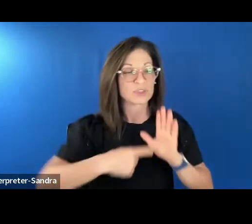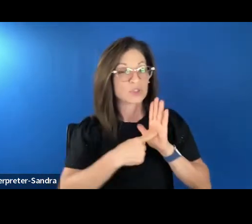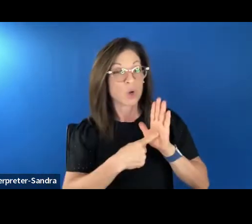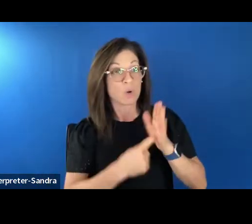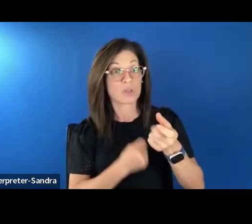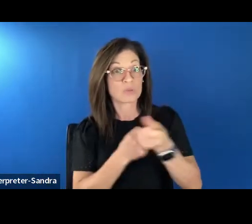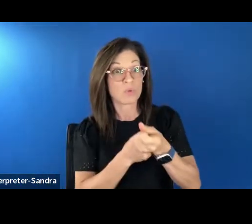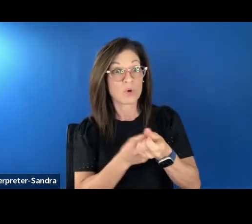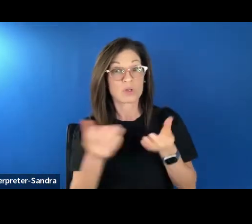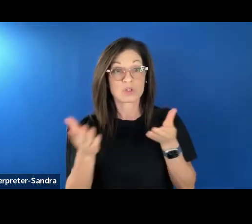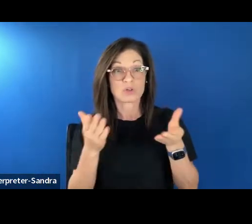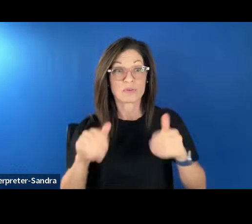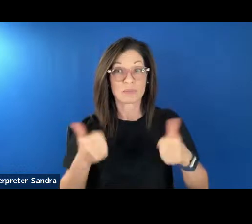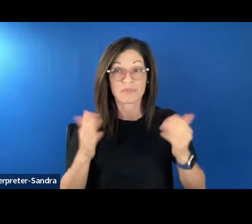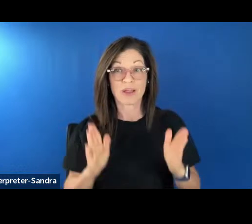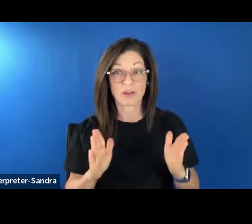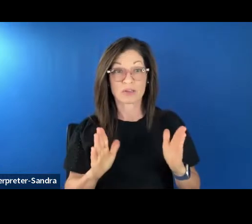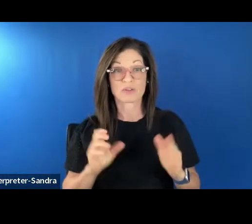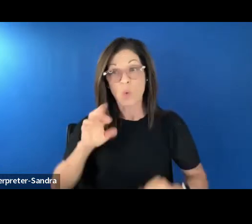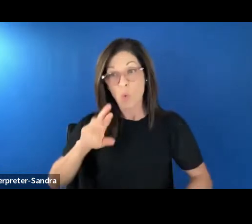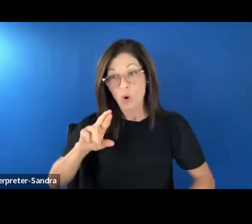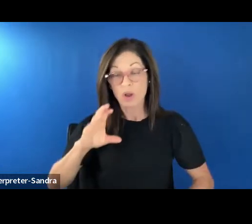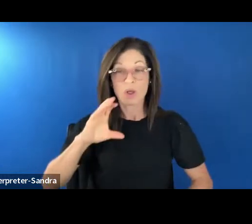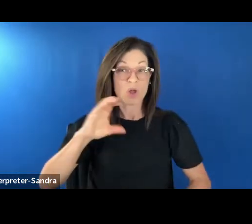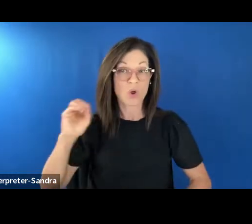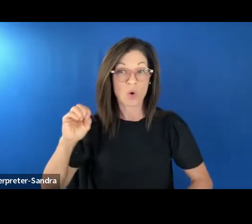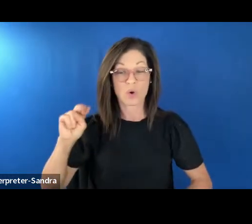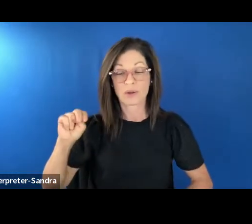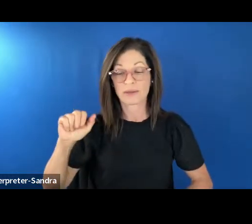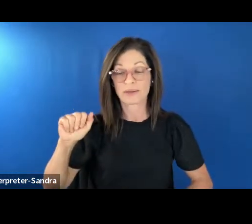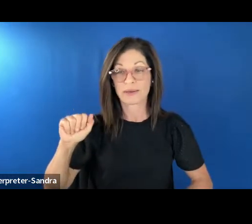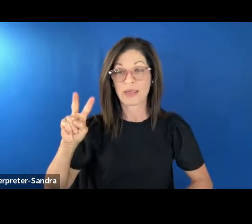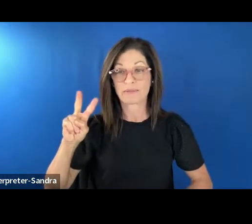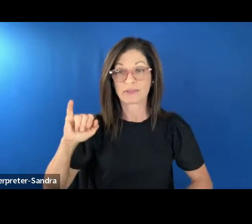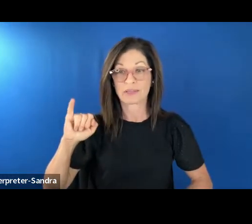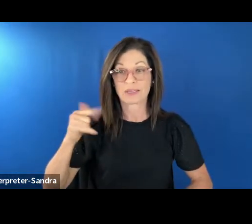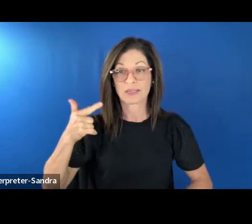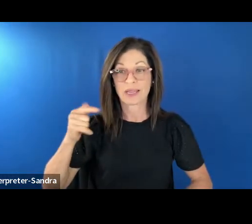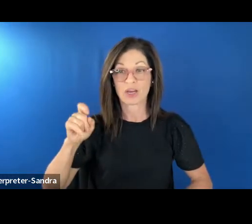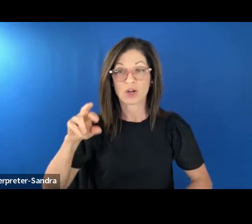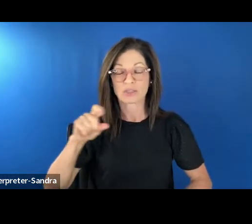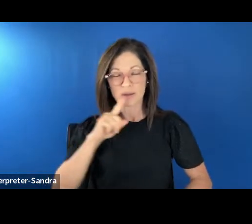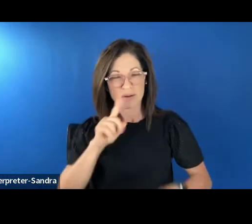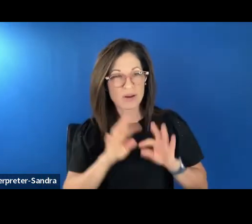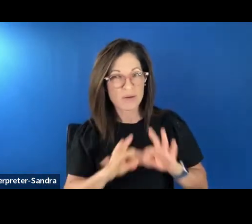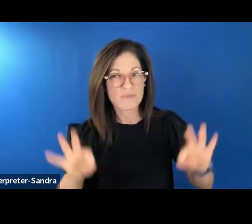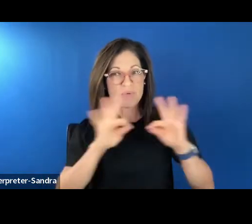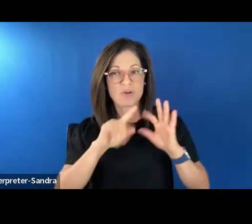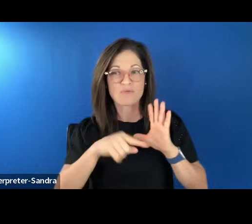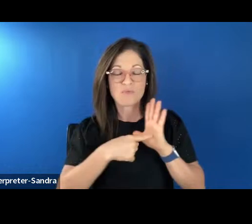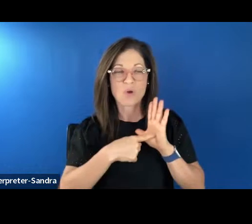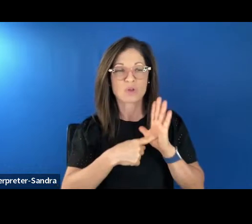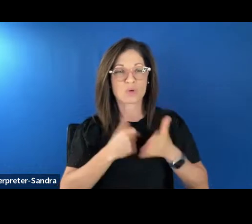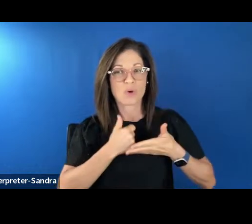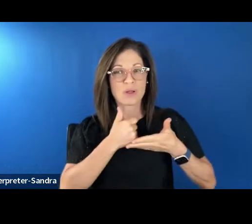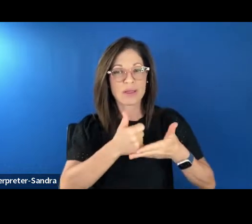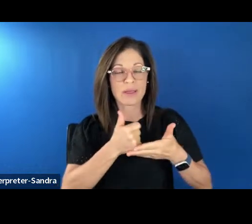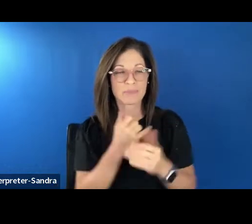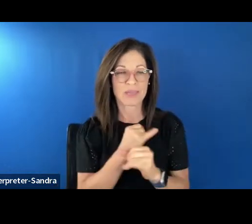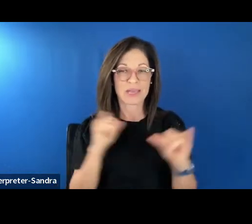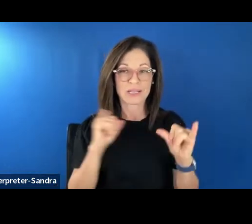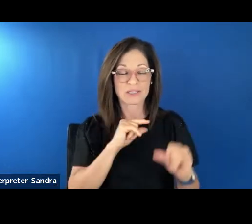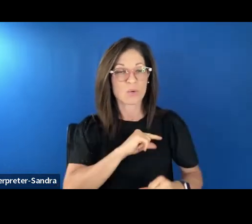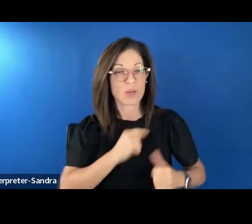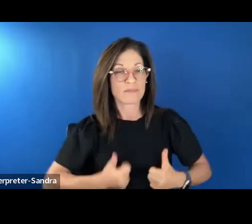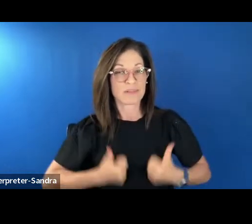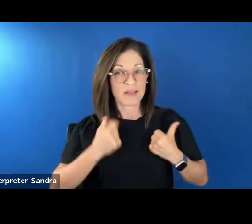service providers or co-navigators play a crucial role in enhancing the independence and quality of life for